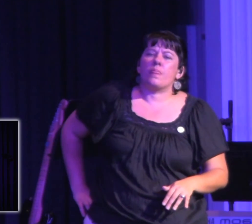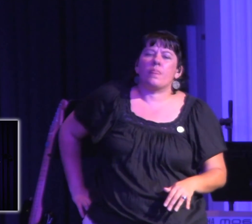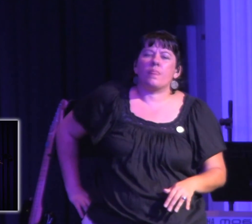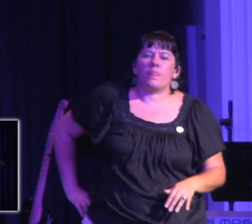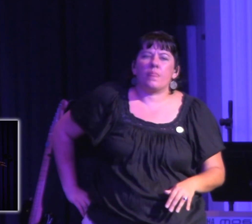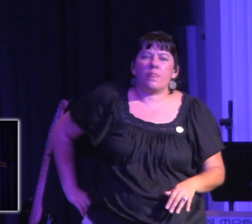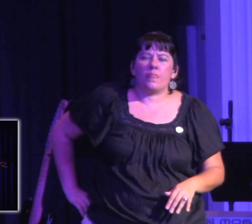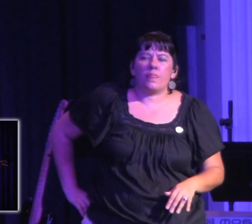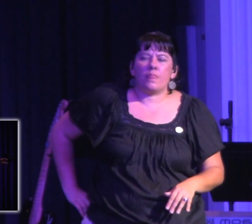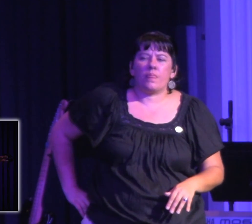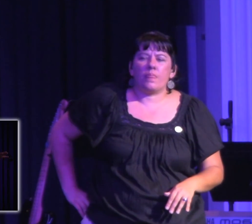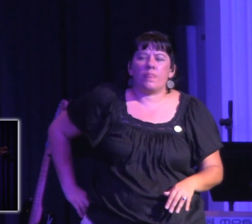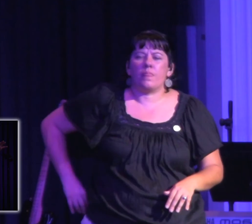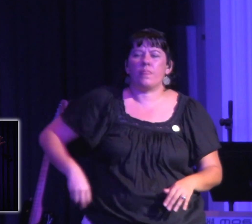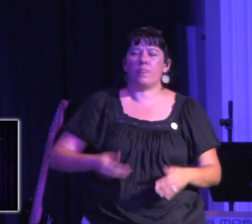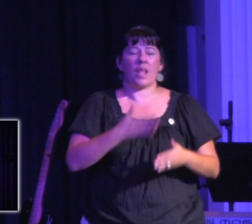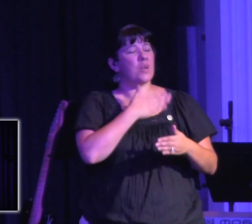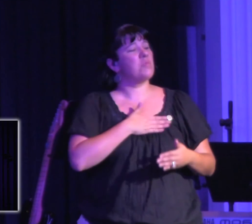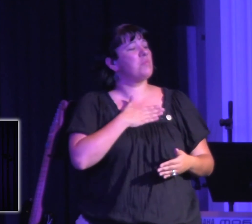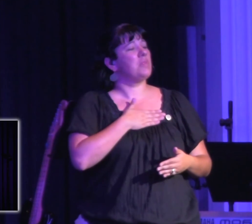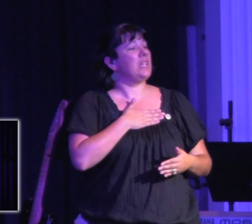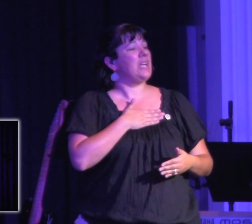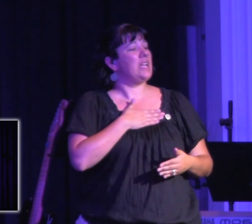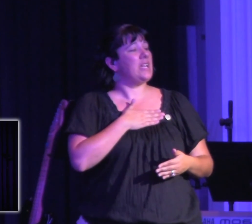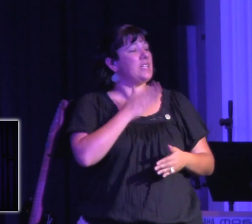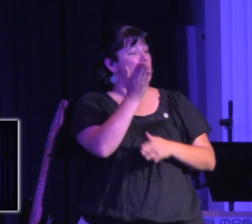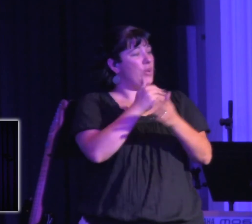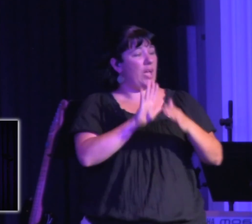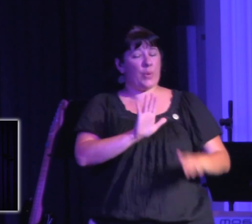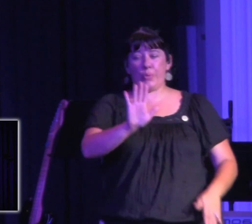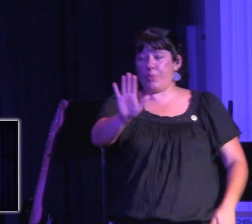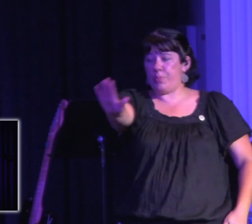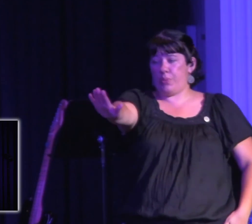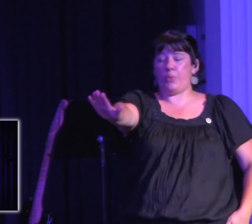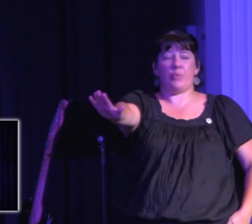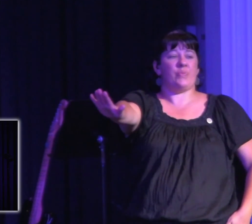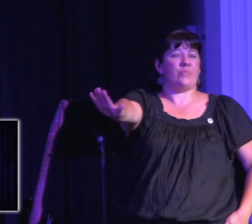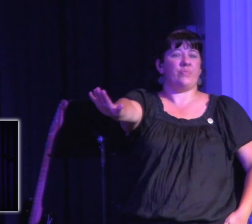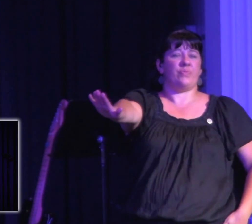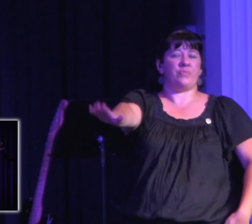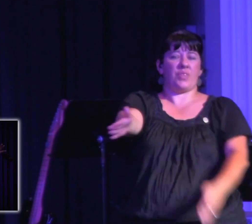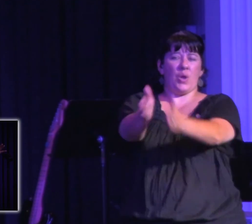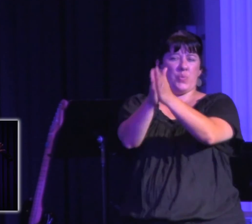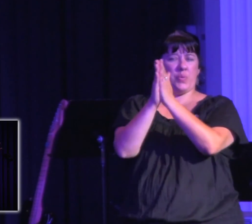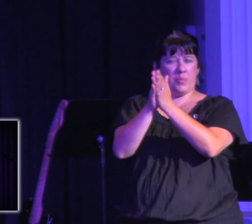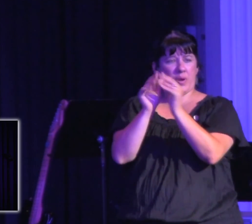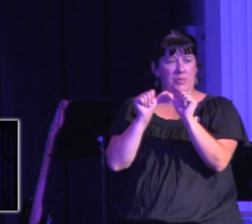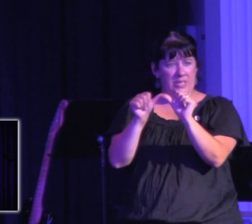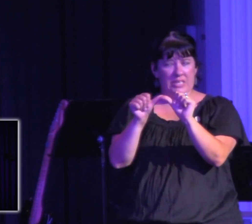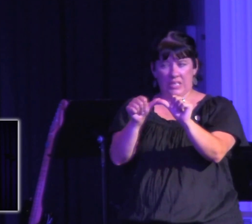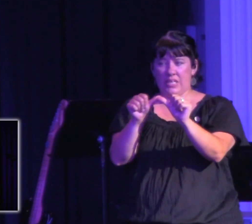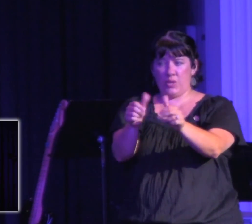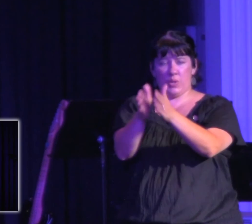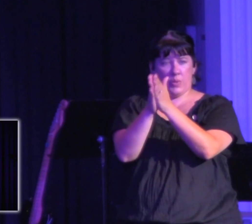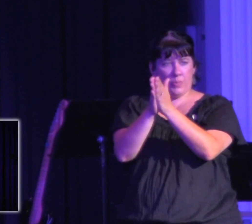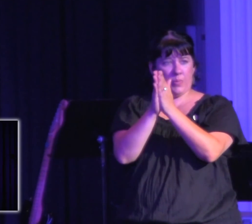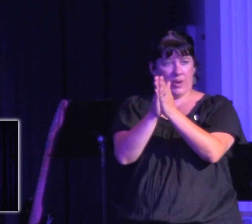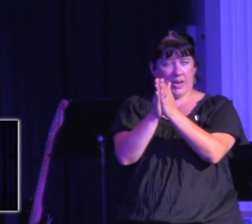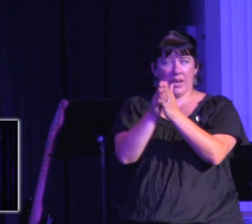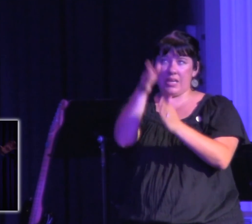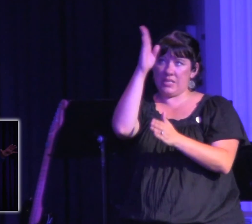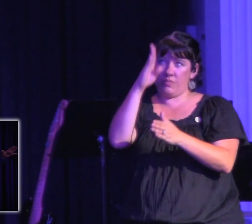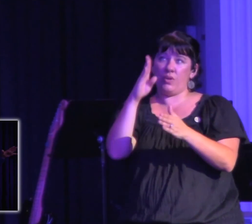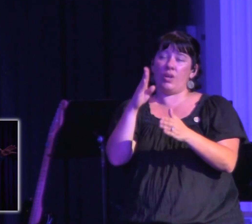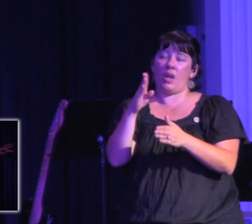out towards all of these that are standing here as we continue to pray for them. And let's ask God to release His healing. Let's ask God to release